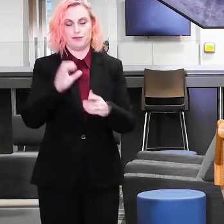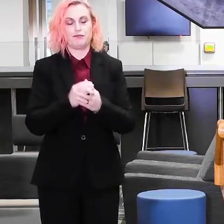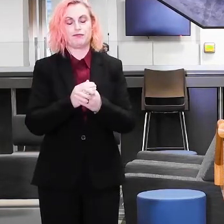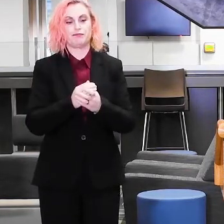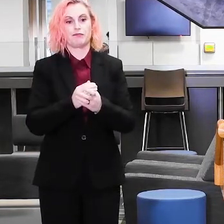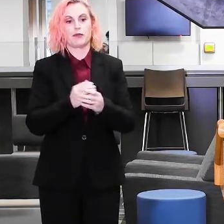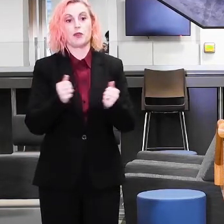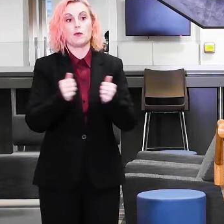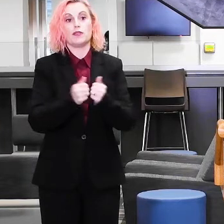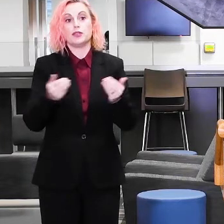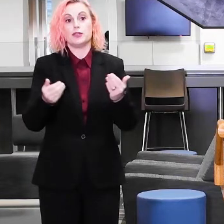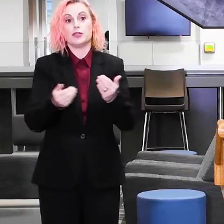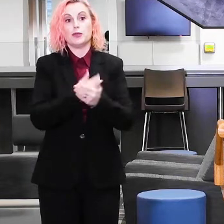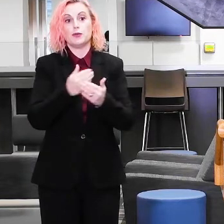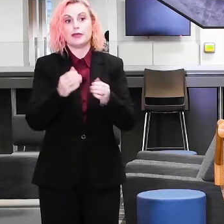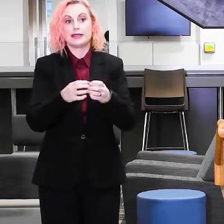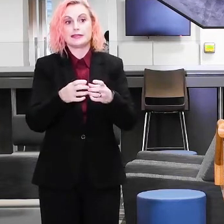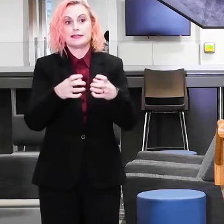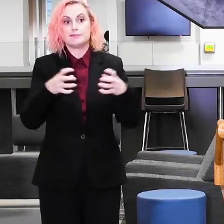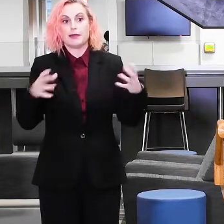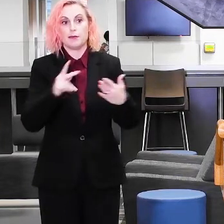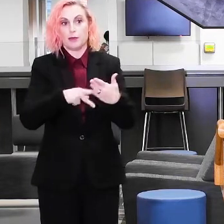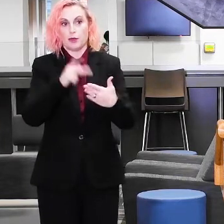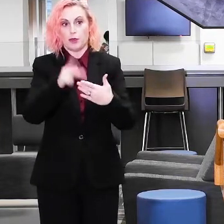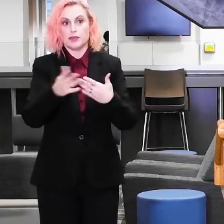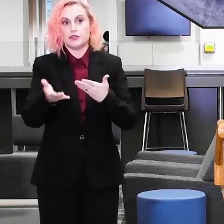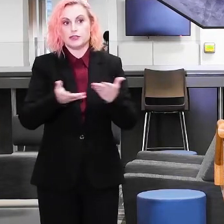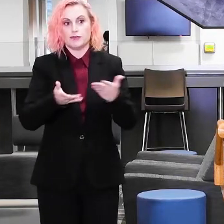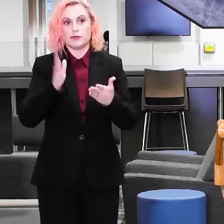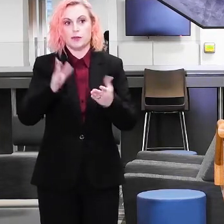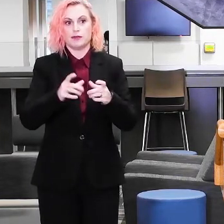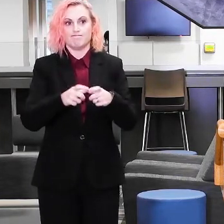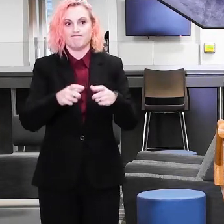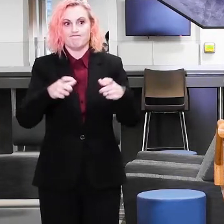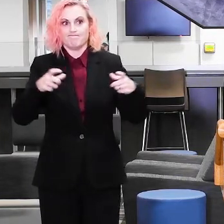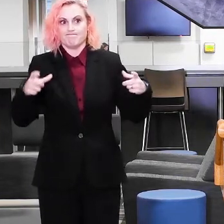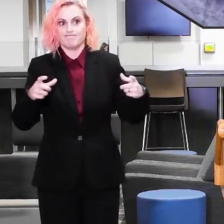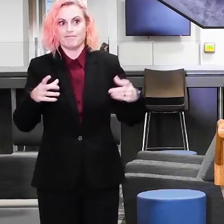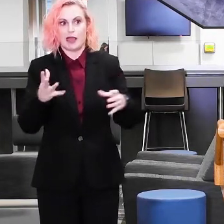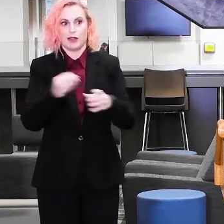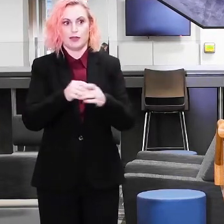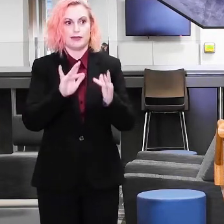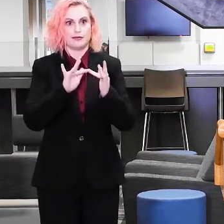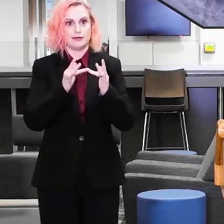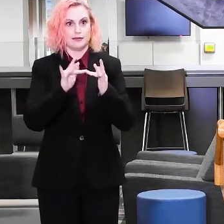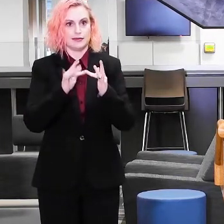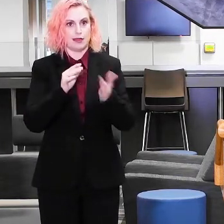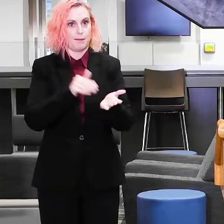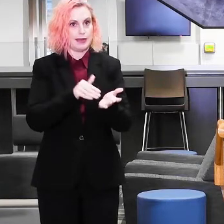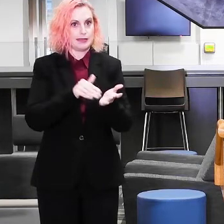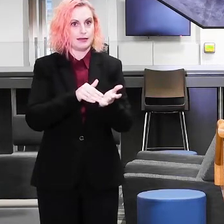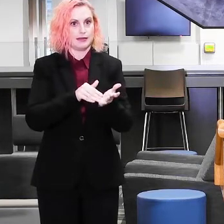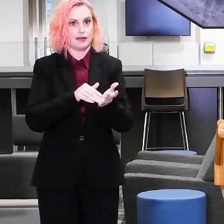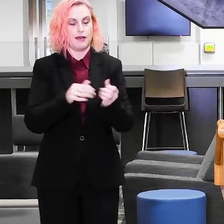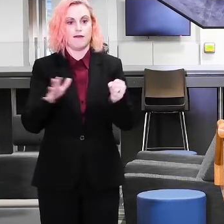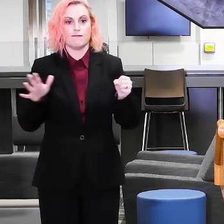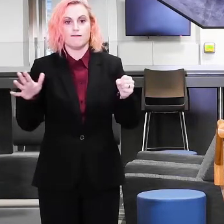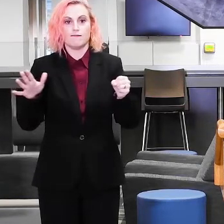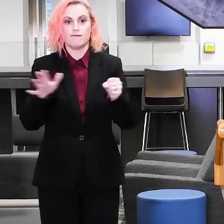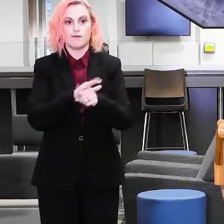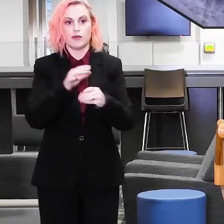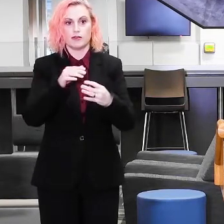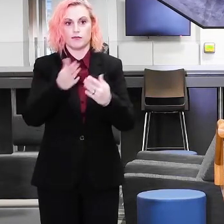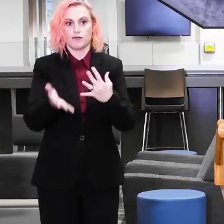our new expanded program, services will grow to include telemedicine, a full complement